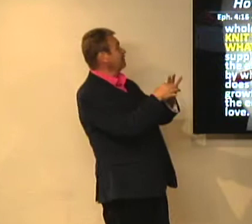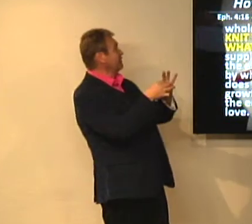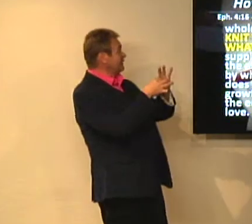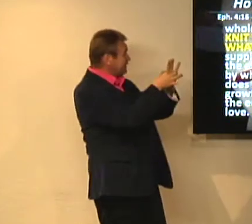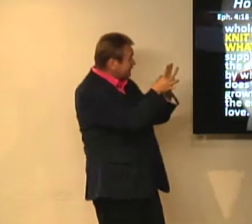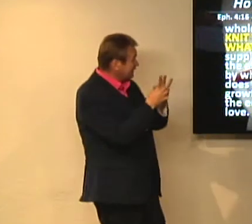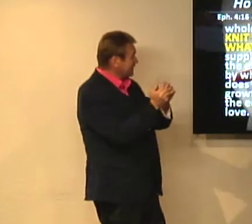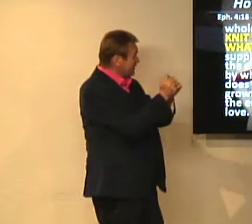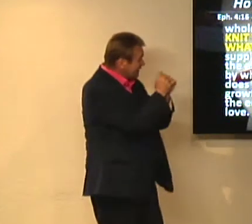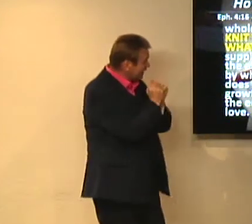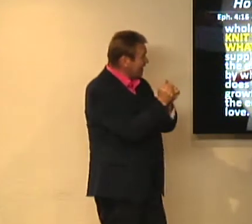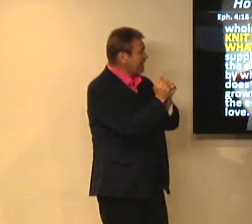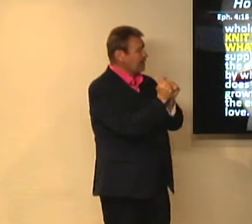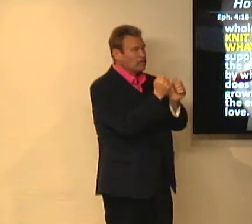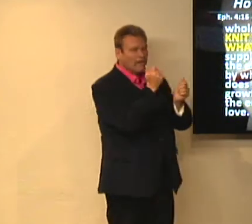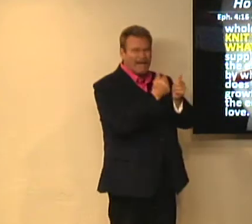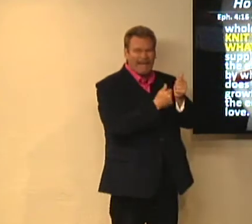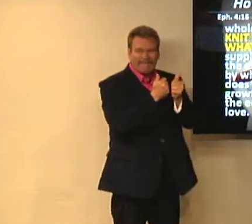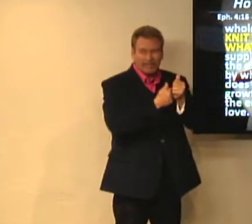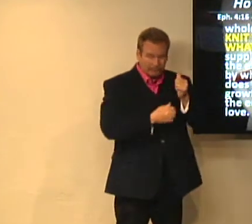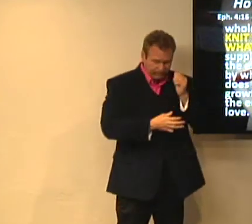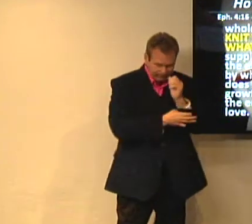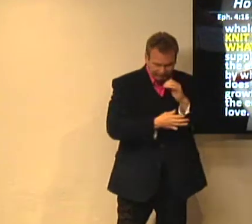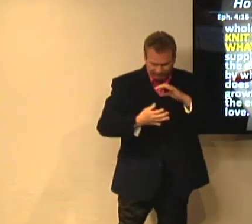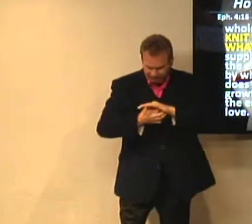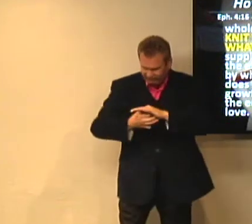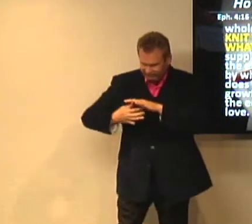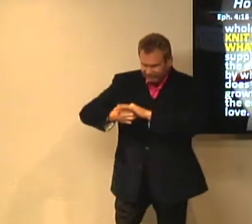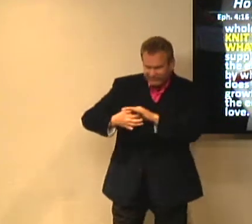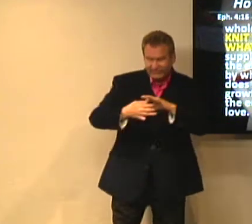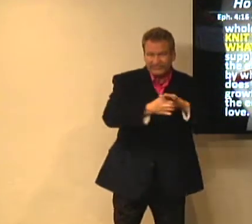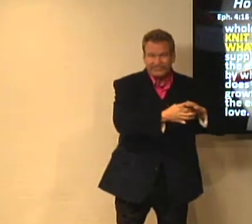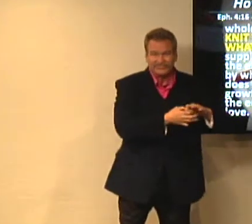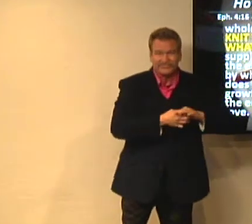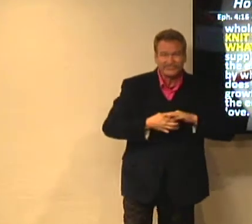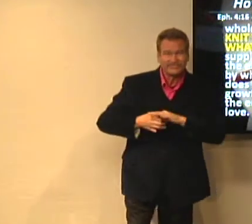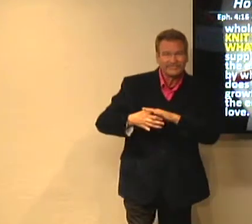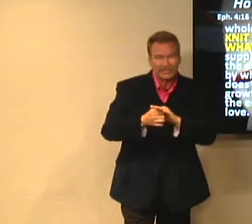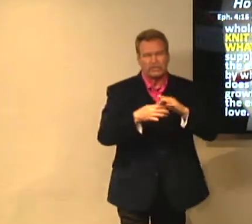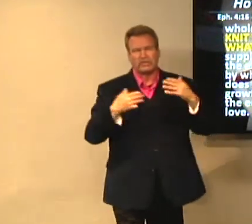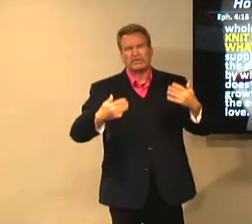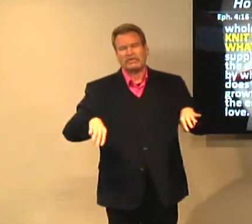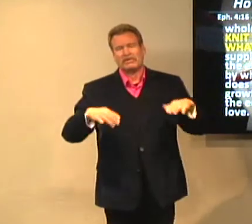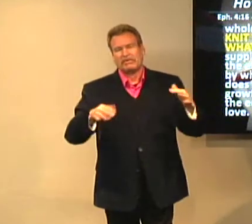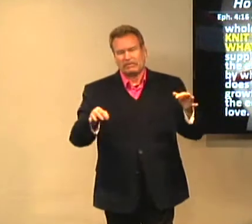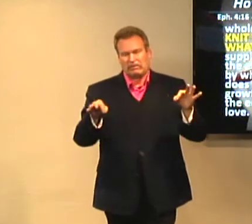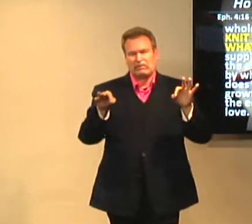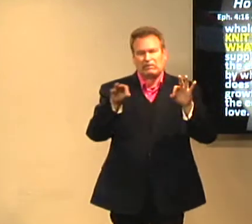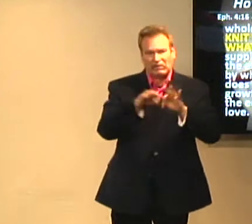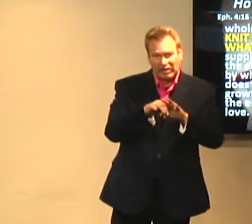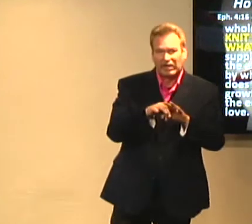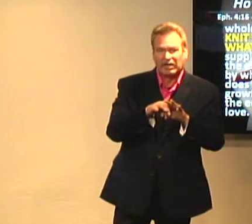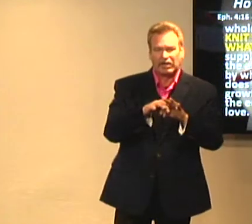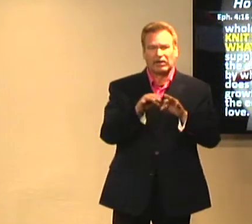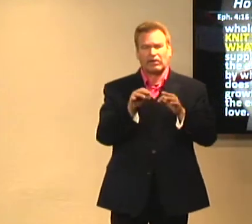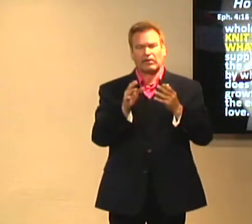So it recognizes we're joined together, from whom the whole body, joined and knit together, what